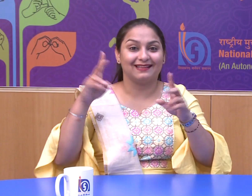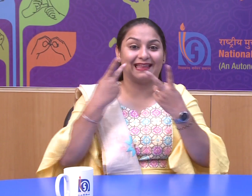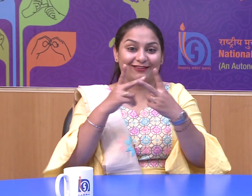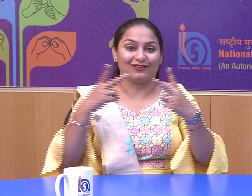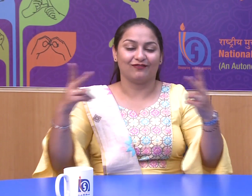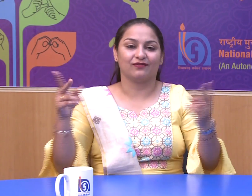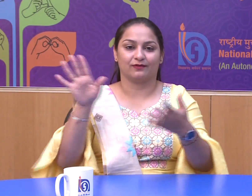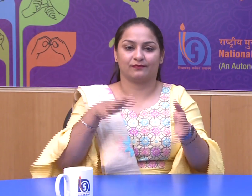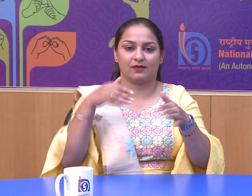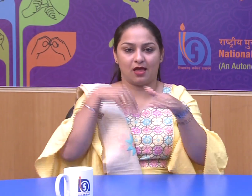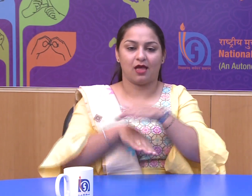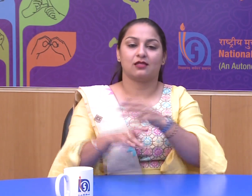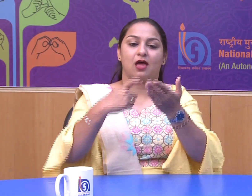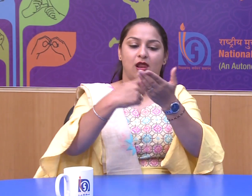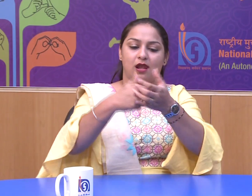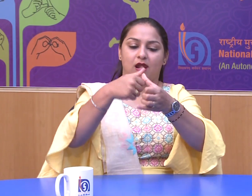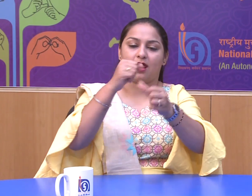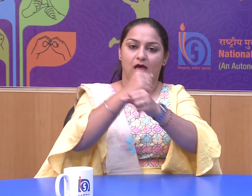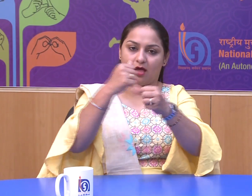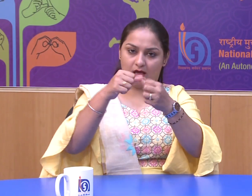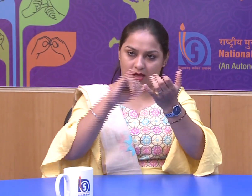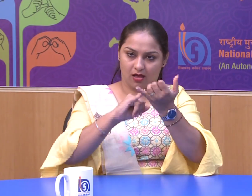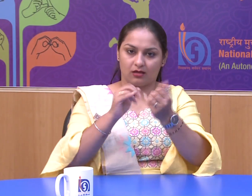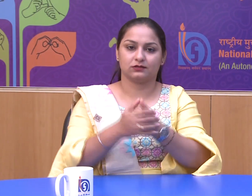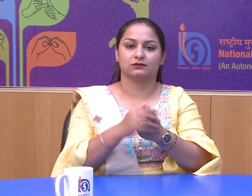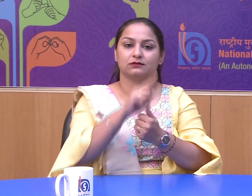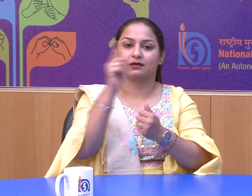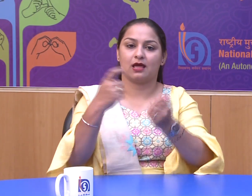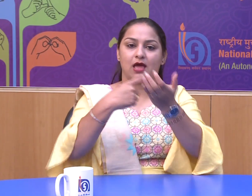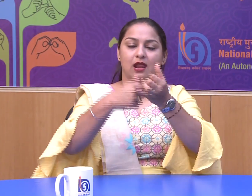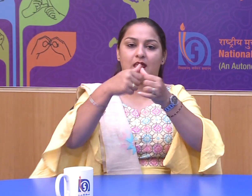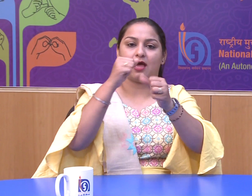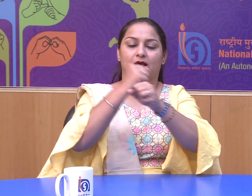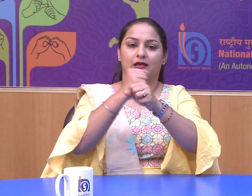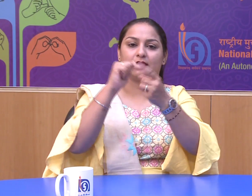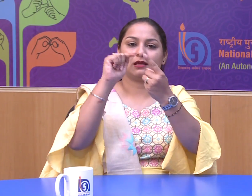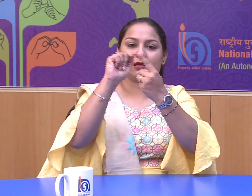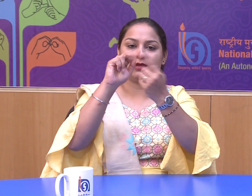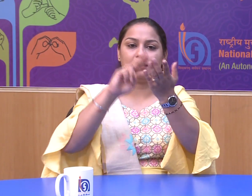the raganis were personified accordingly.